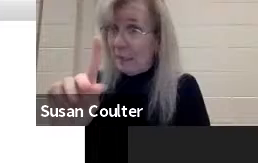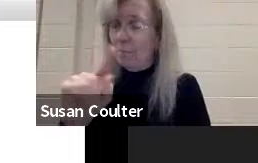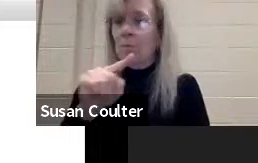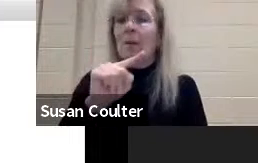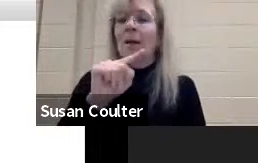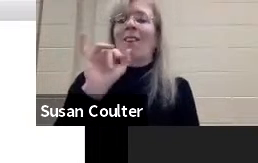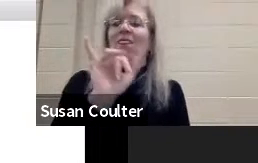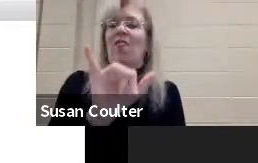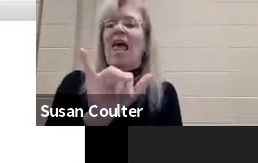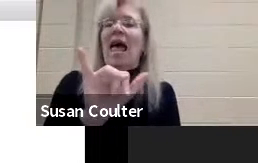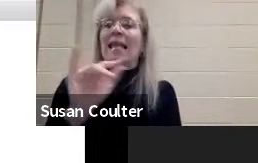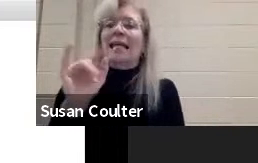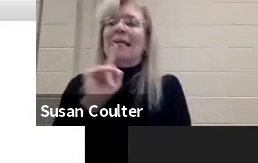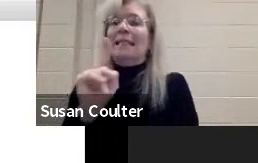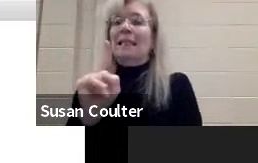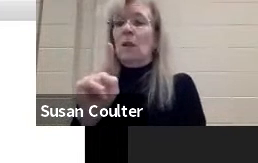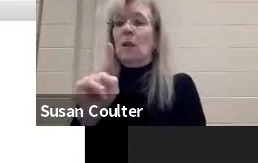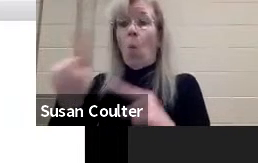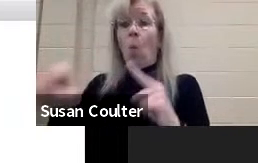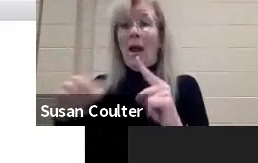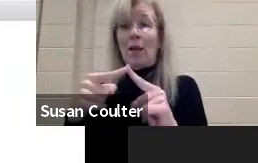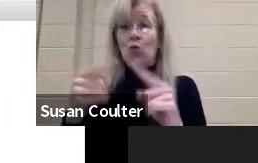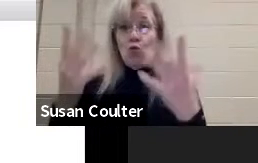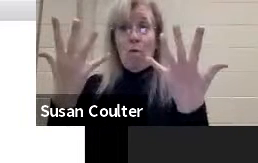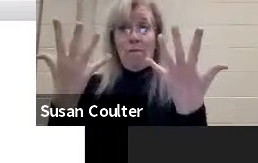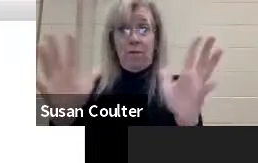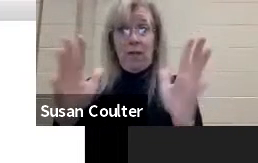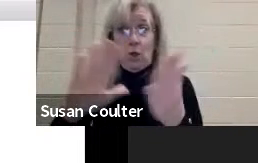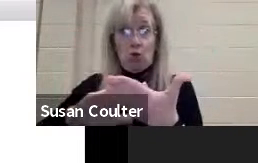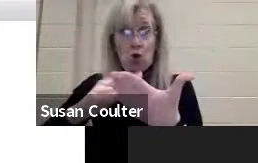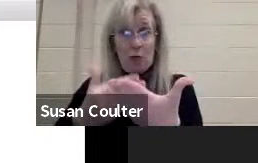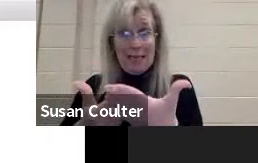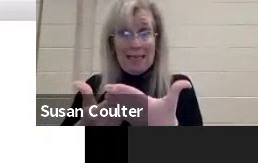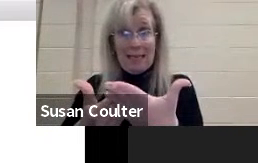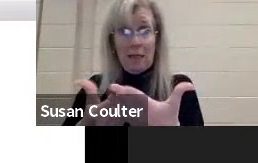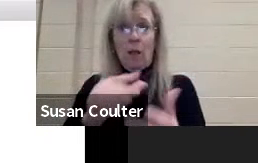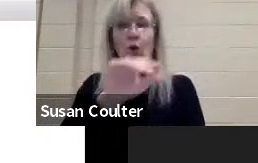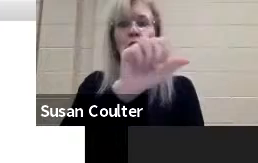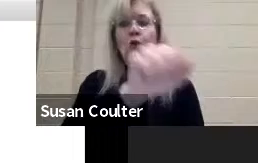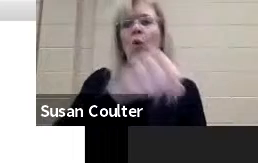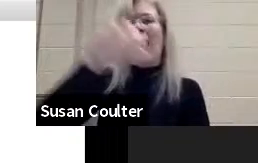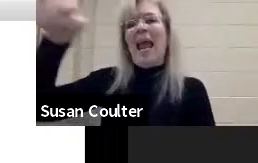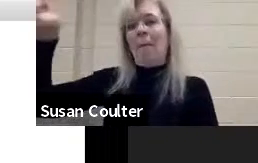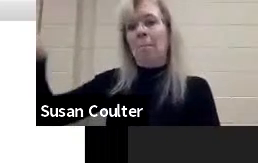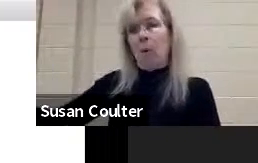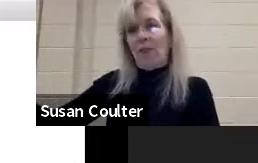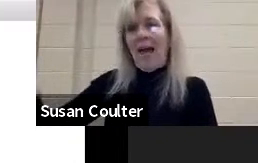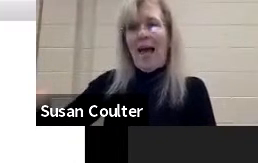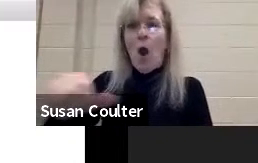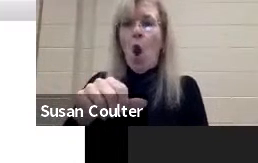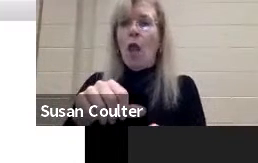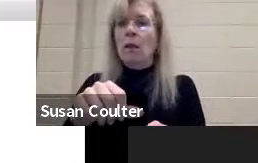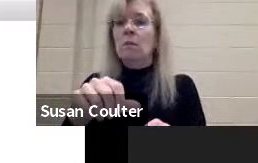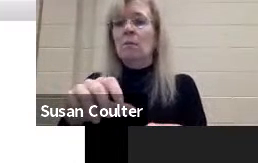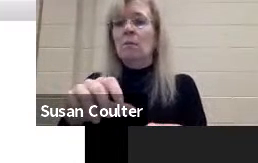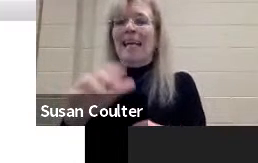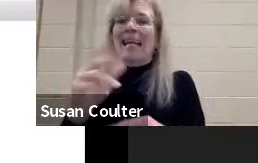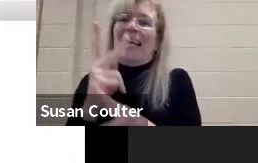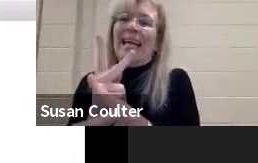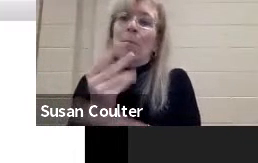lid. That is when you finish cooking, you can put that